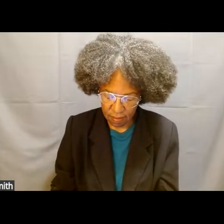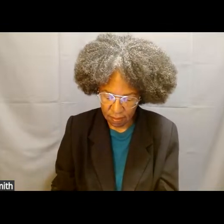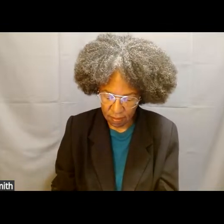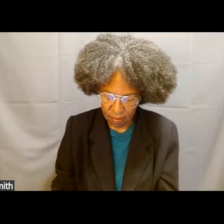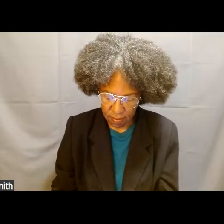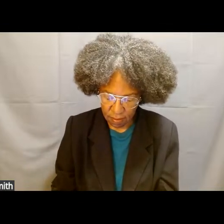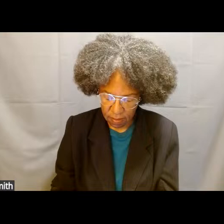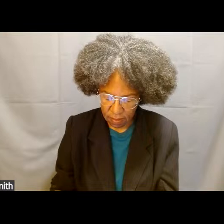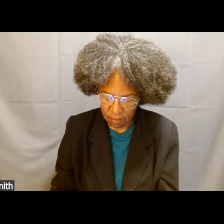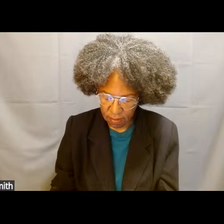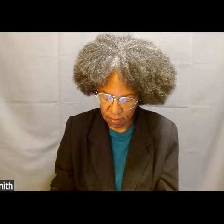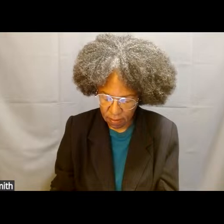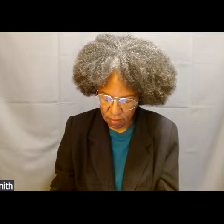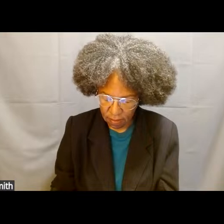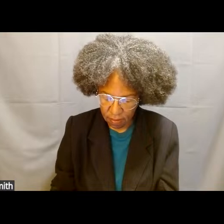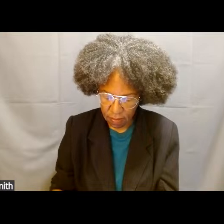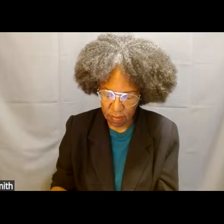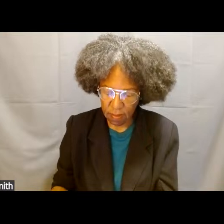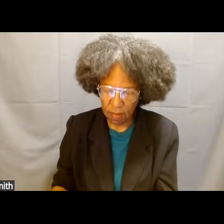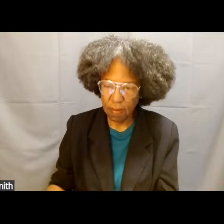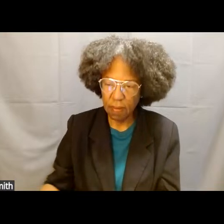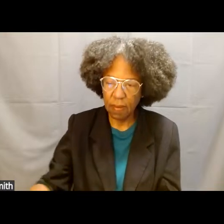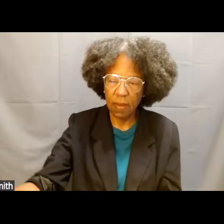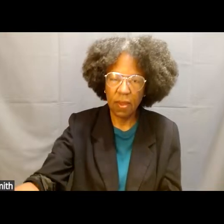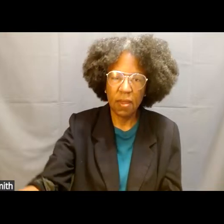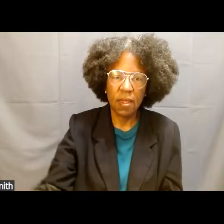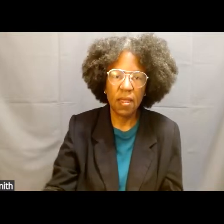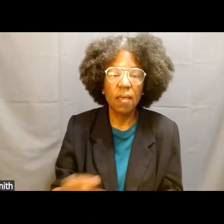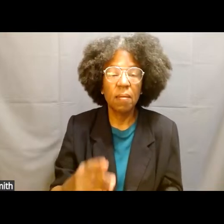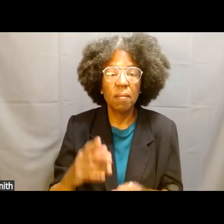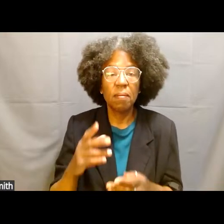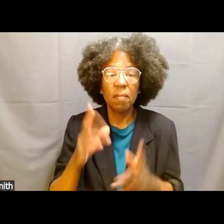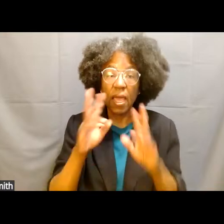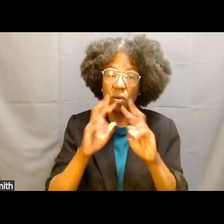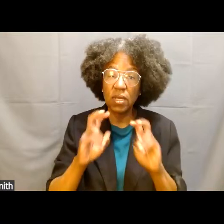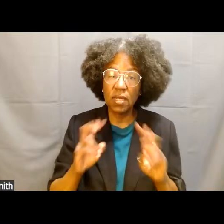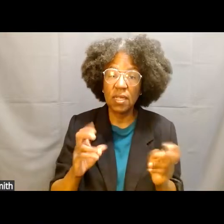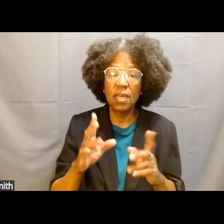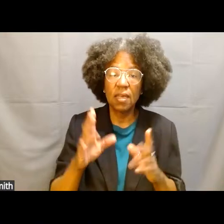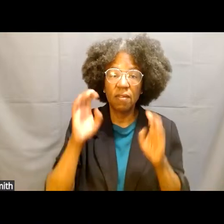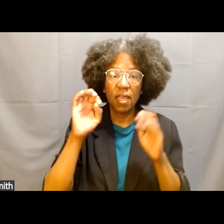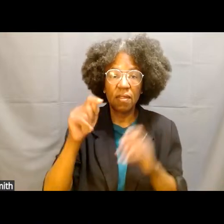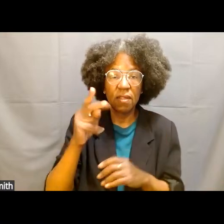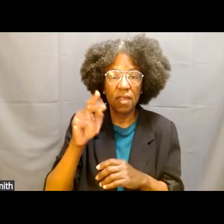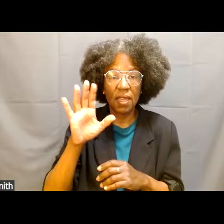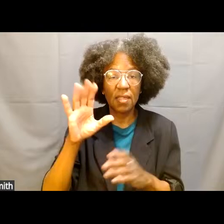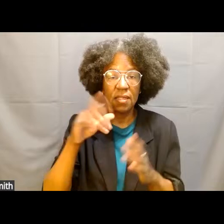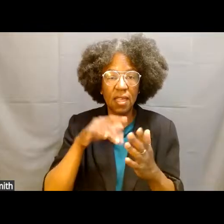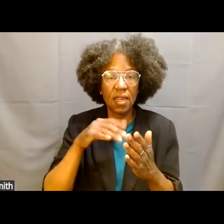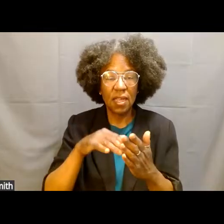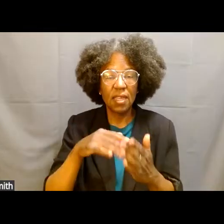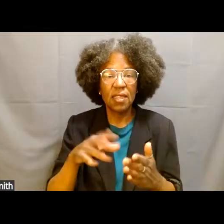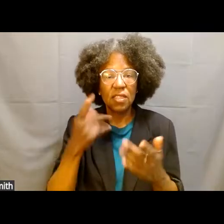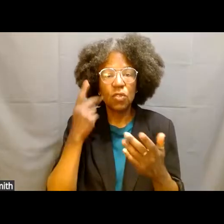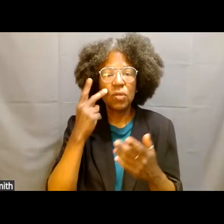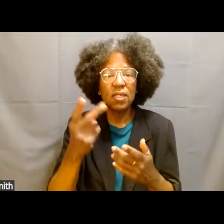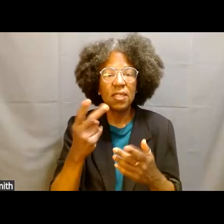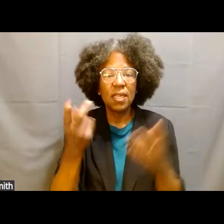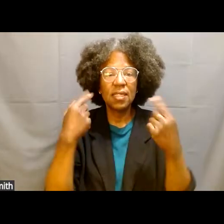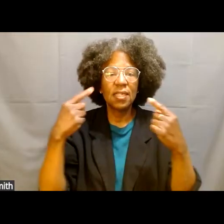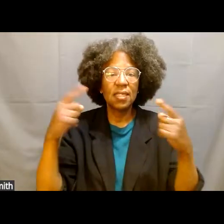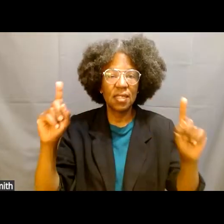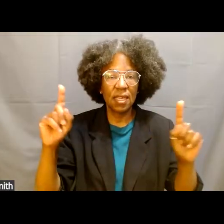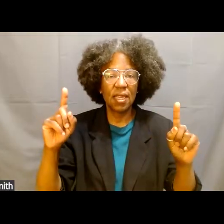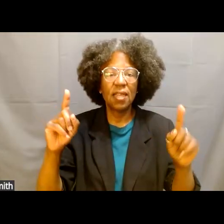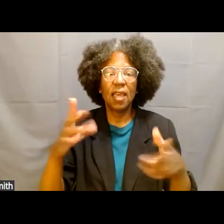My critique of ethnic studies stems from a desire to see it succeed, to ensure it meets goals of fostering